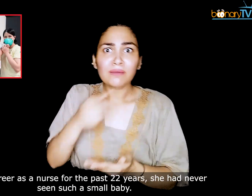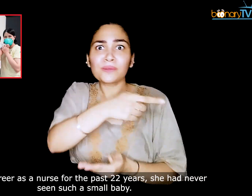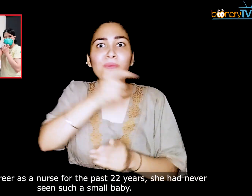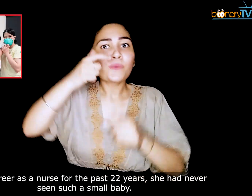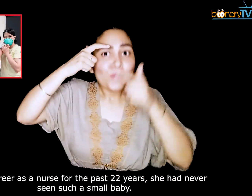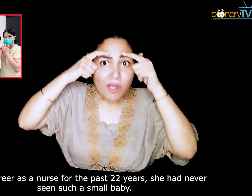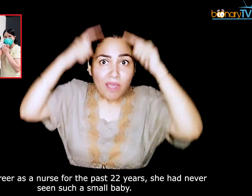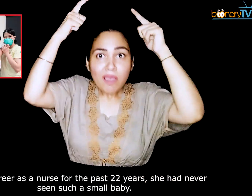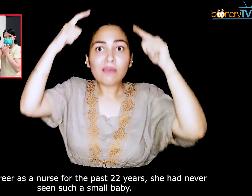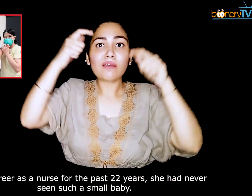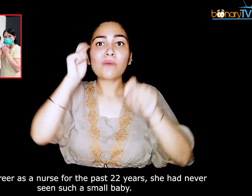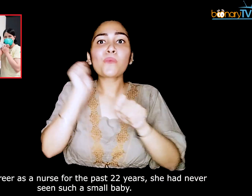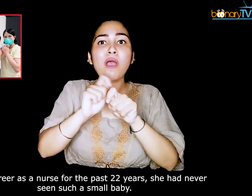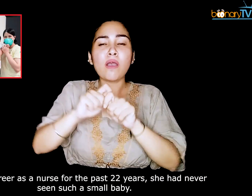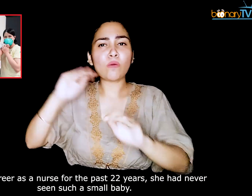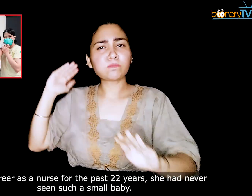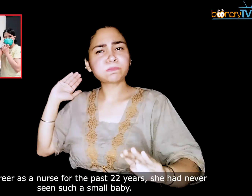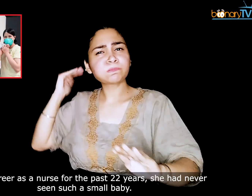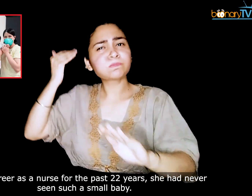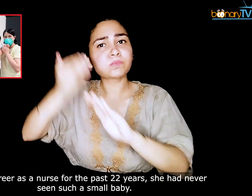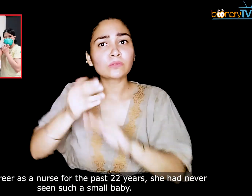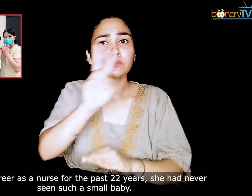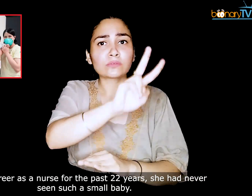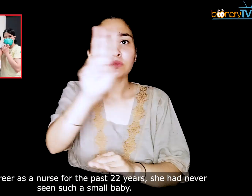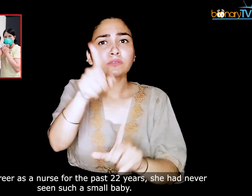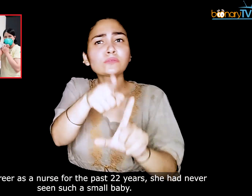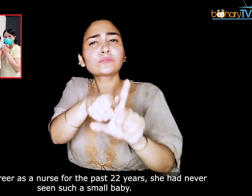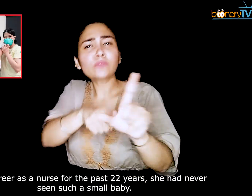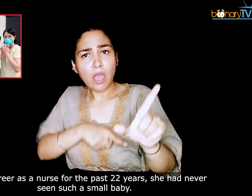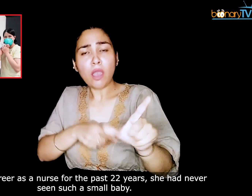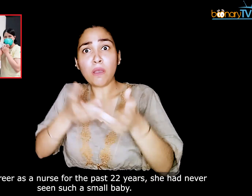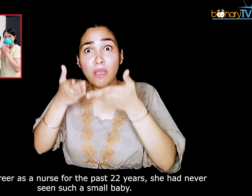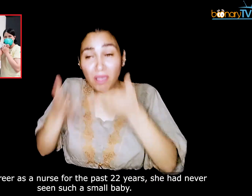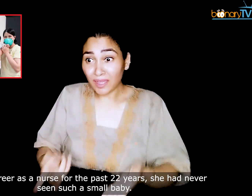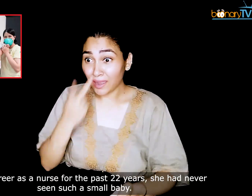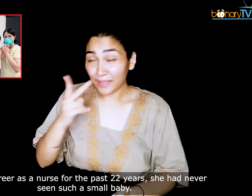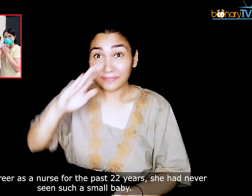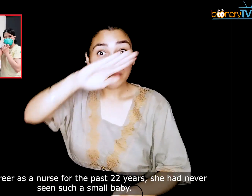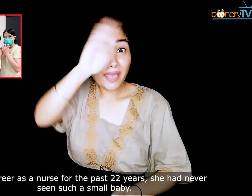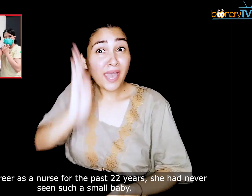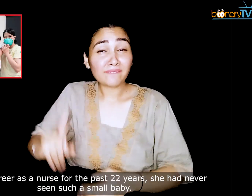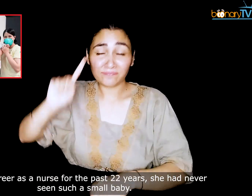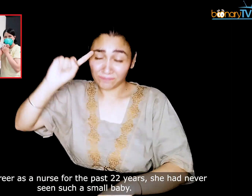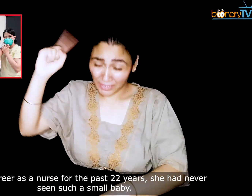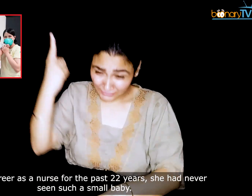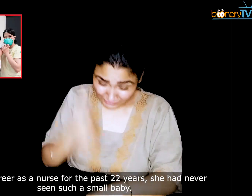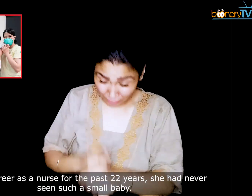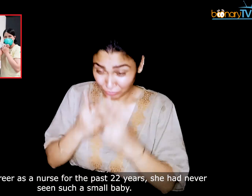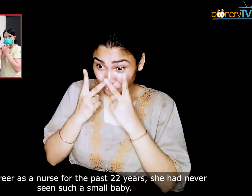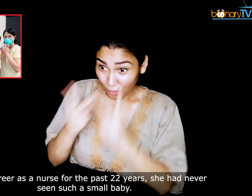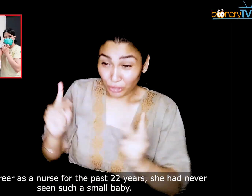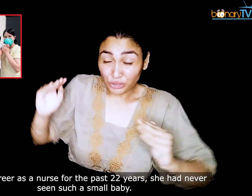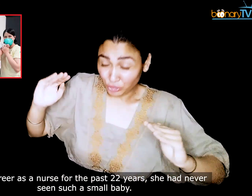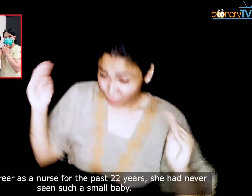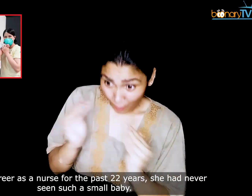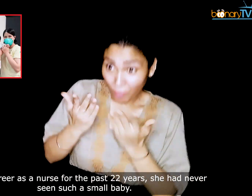her career, as a nurse, for the past 22 years, she had never seen such a small baby.